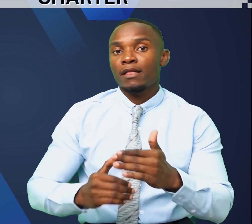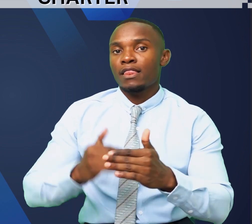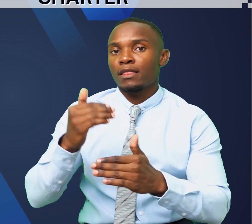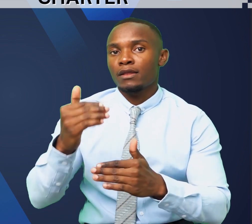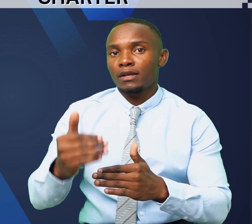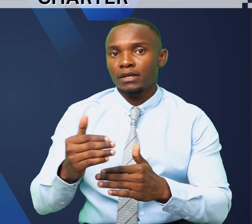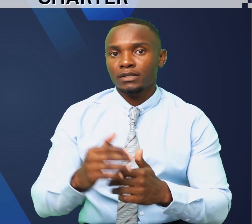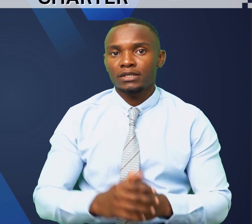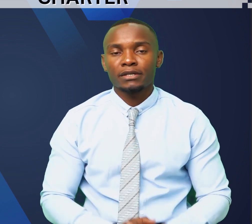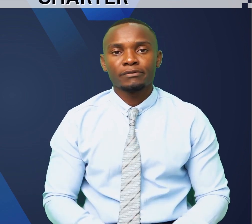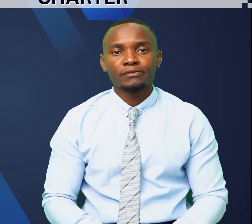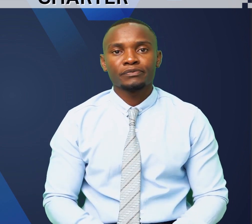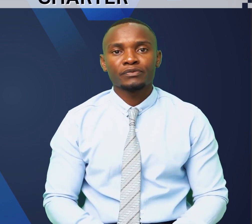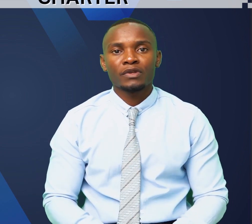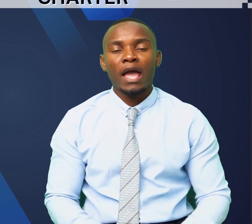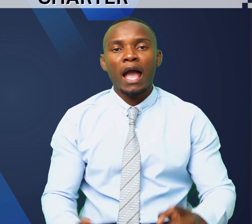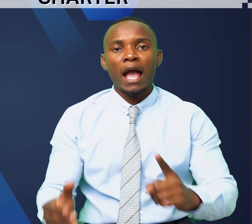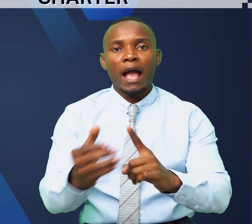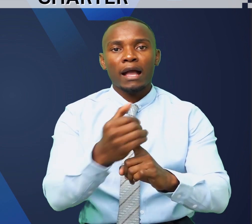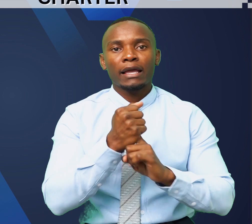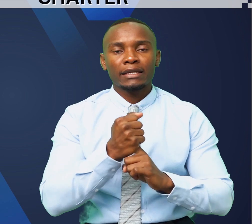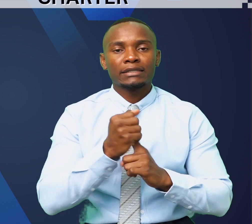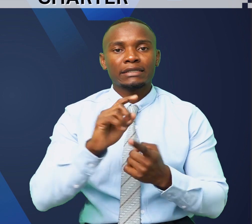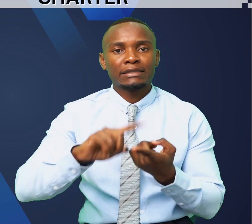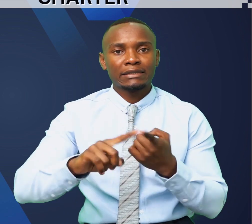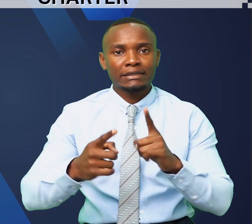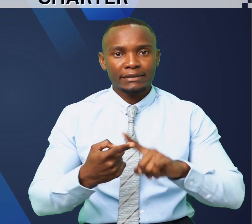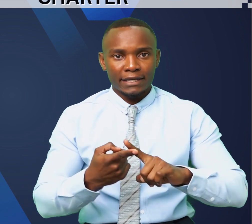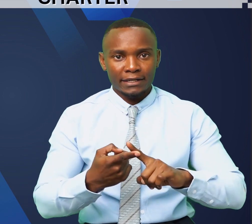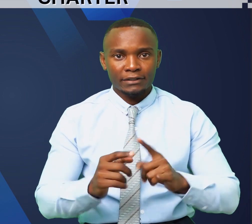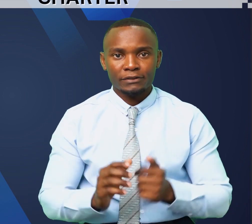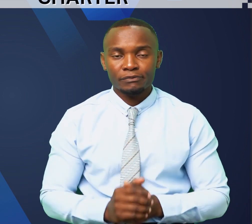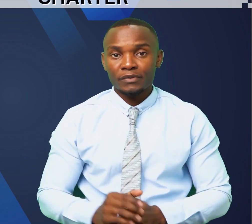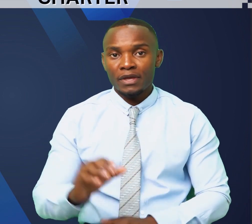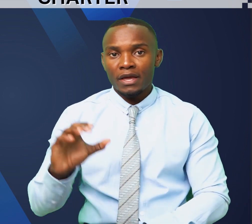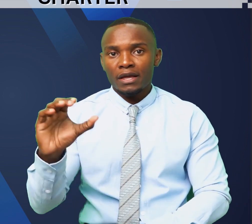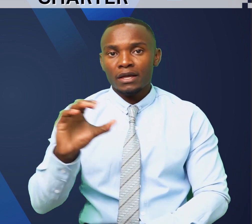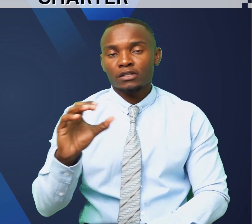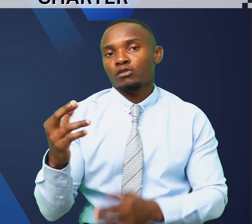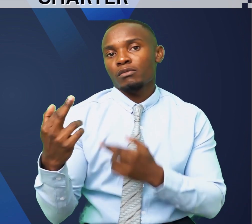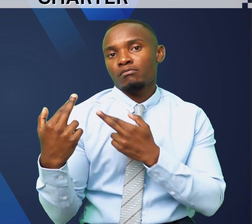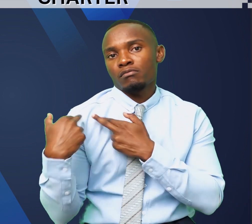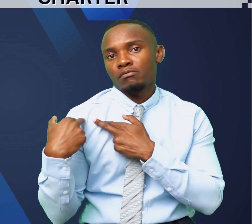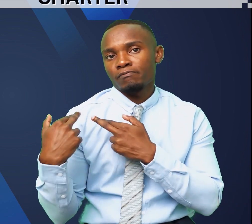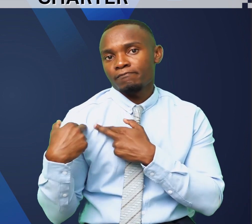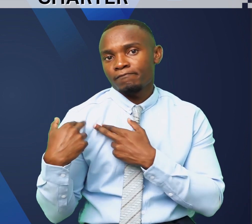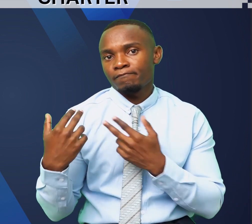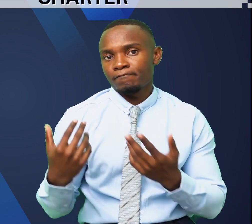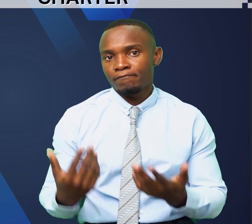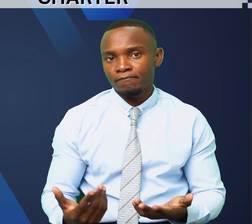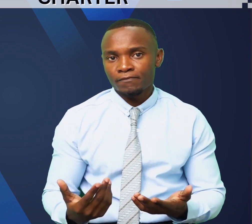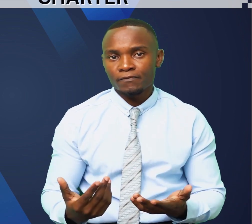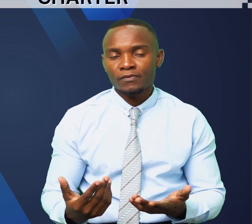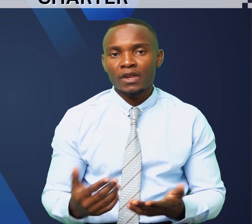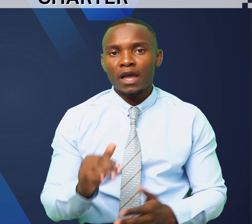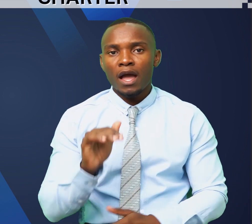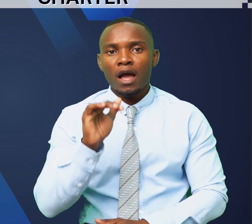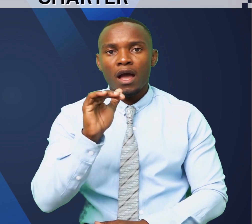Service rendered, acquiring of standards. Customer obligation, request for